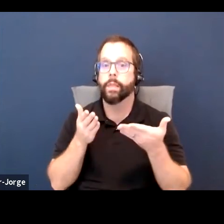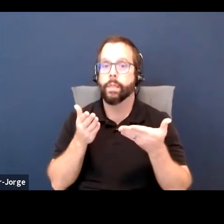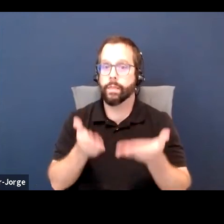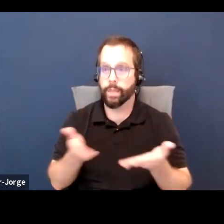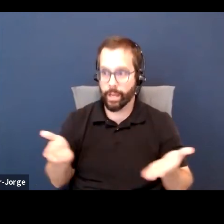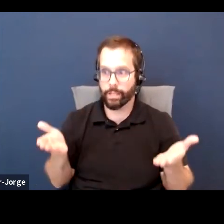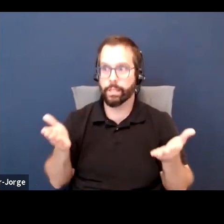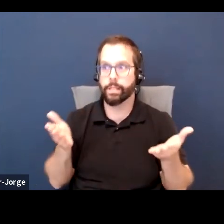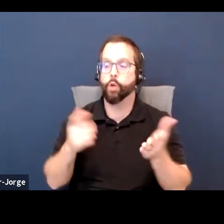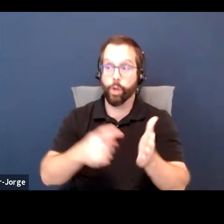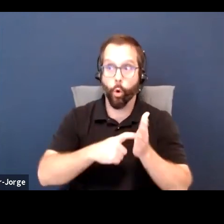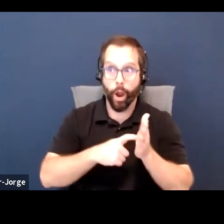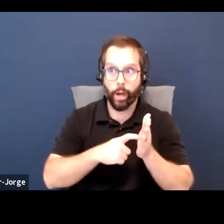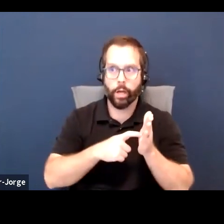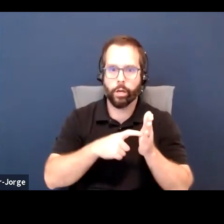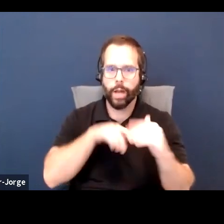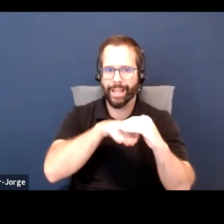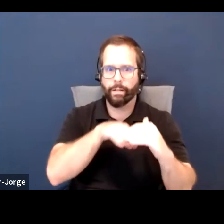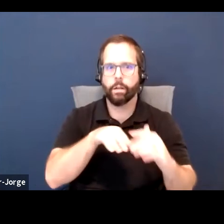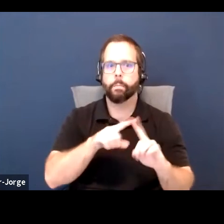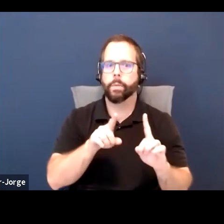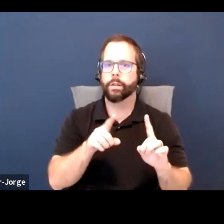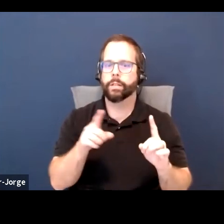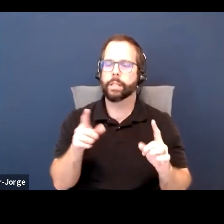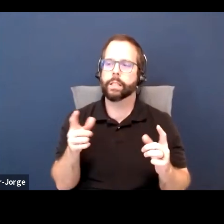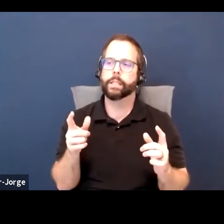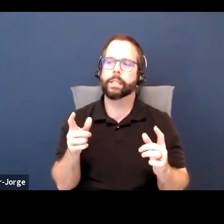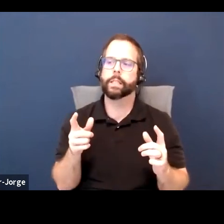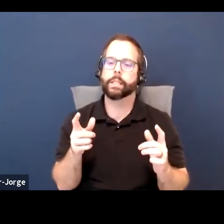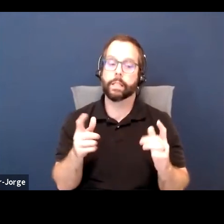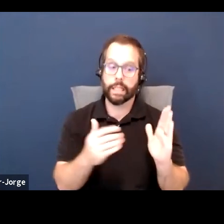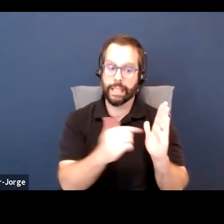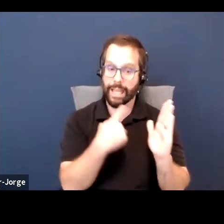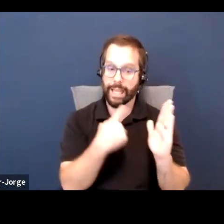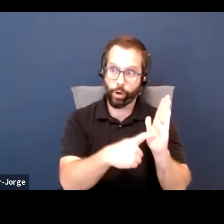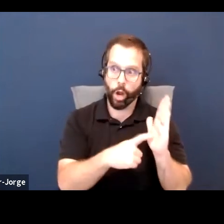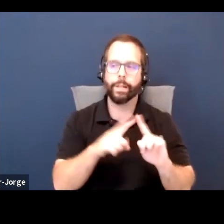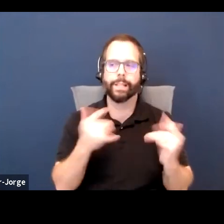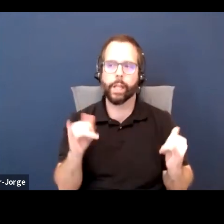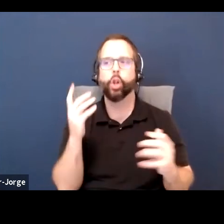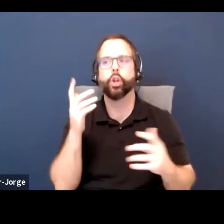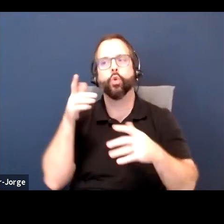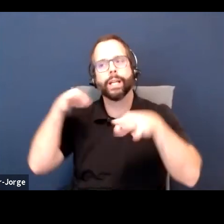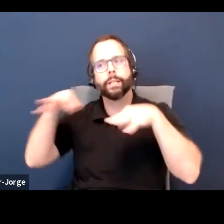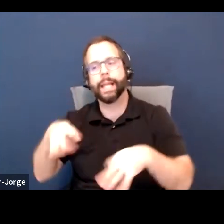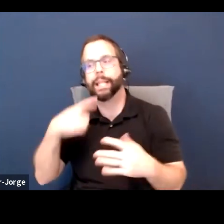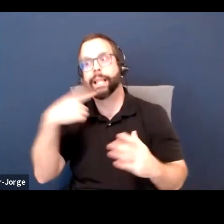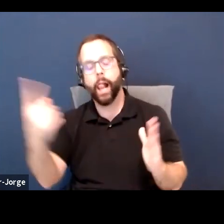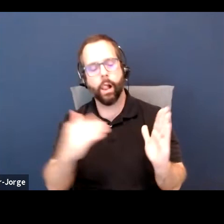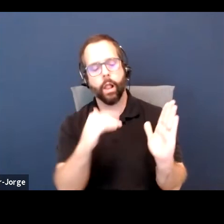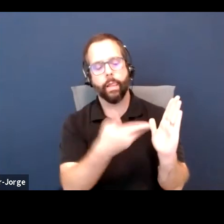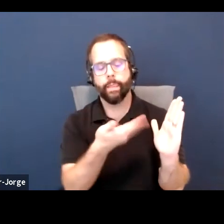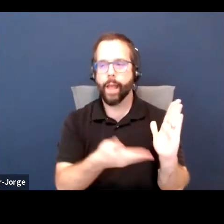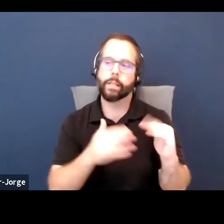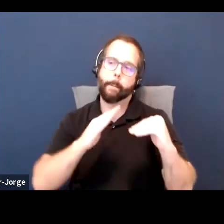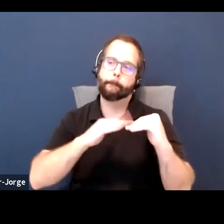still want to use those as bare minimum standards as you're moving forward. It's likely that after some